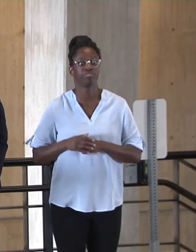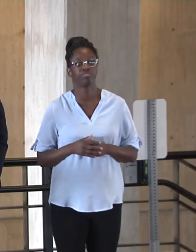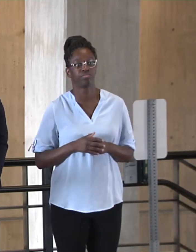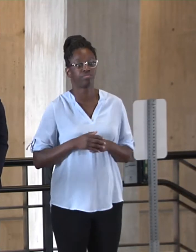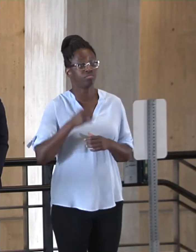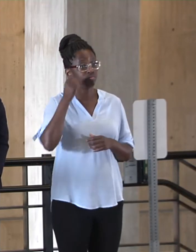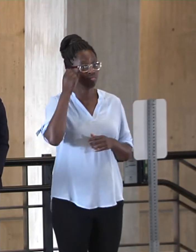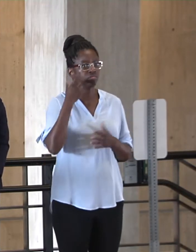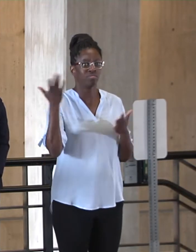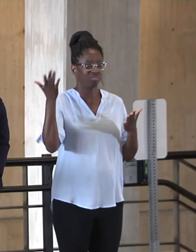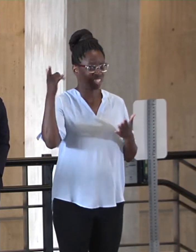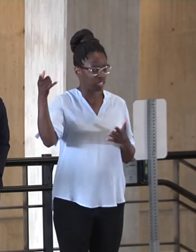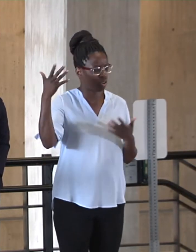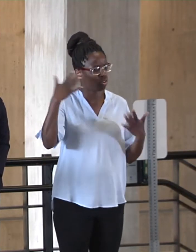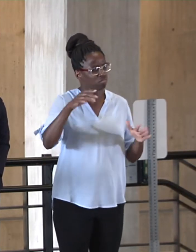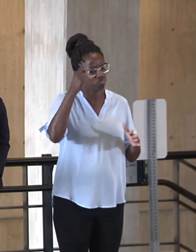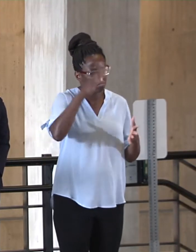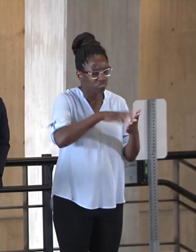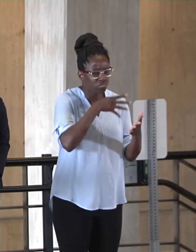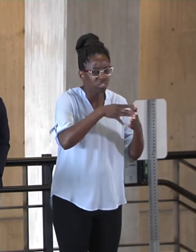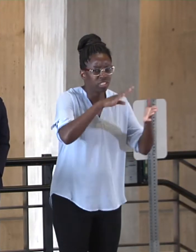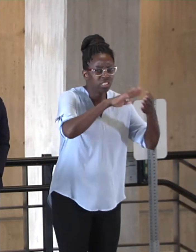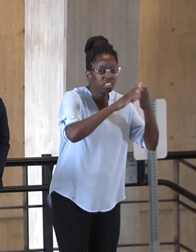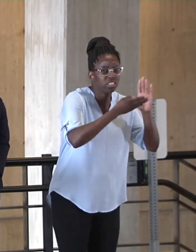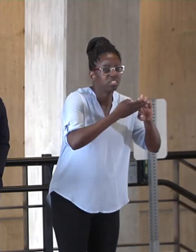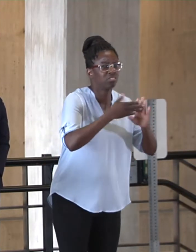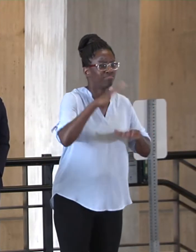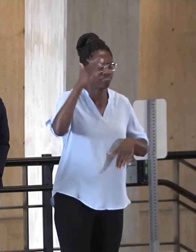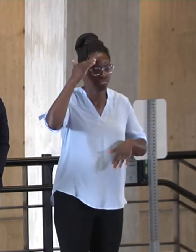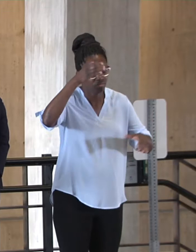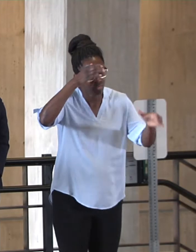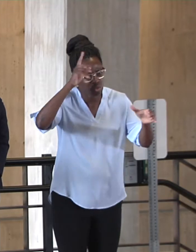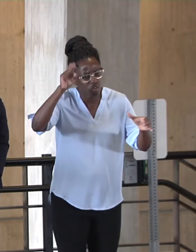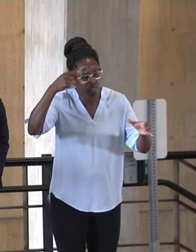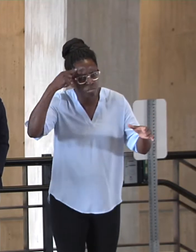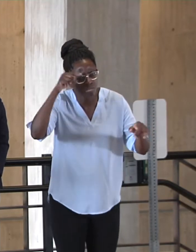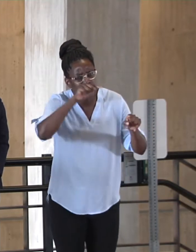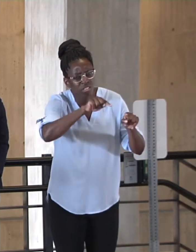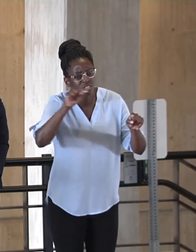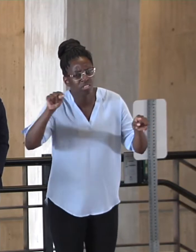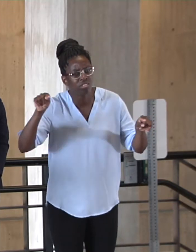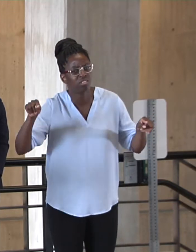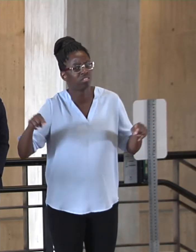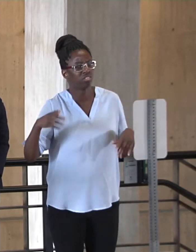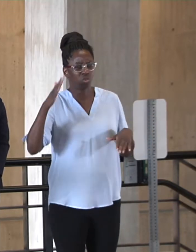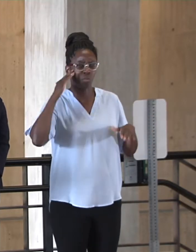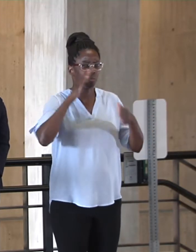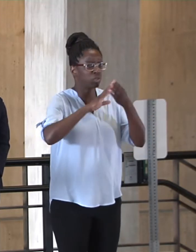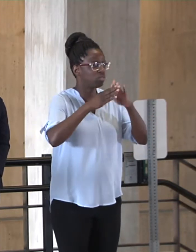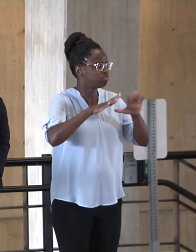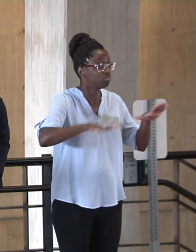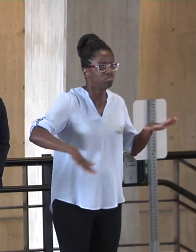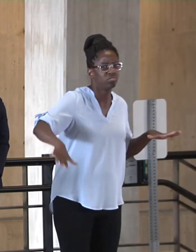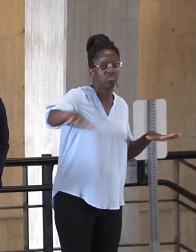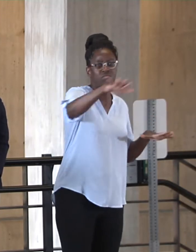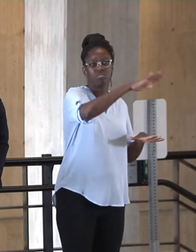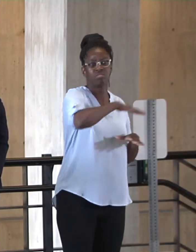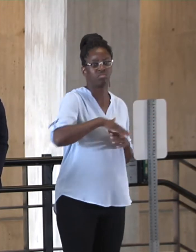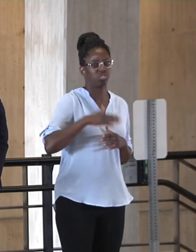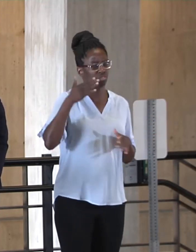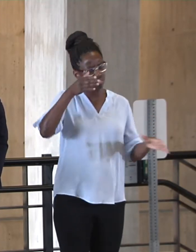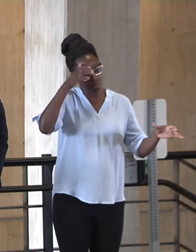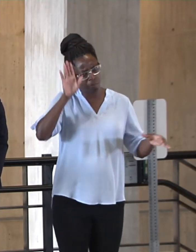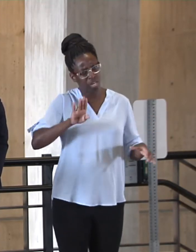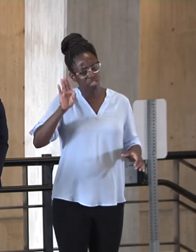how City Hall works. And I'm confident that we have found the right person to lead this work. I am pleased